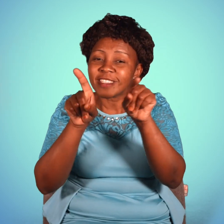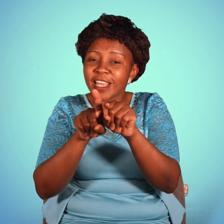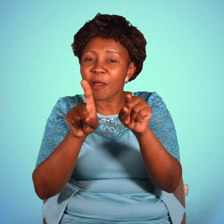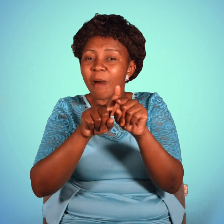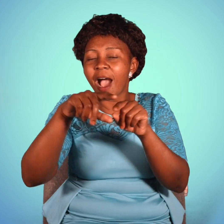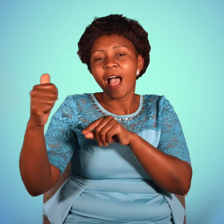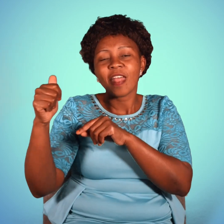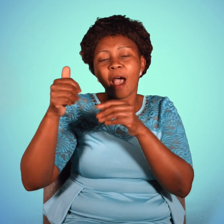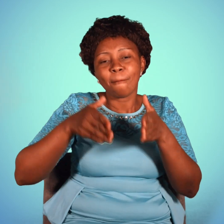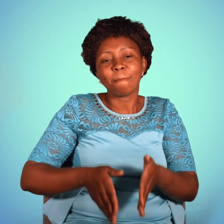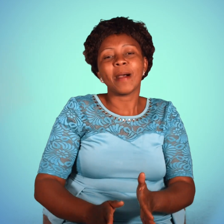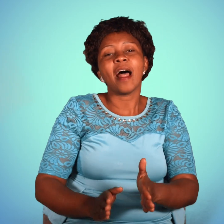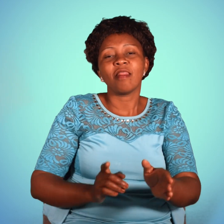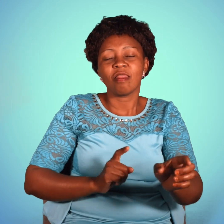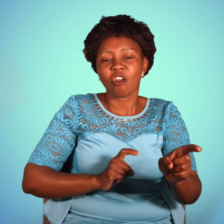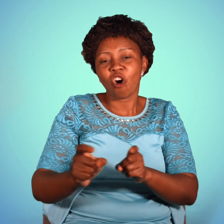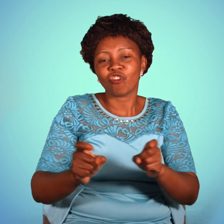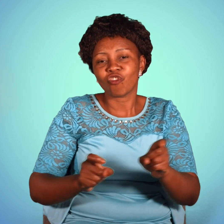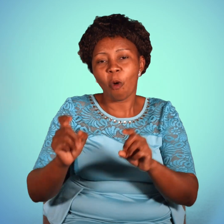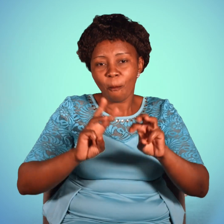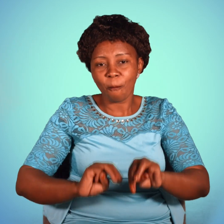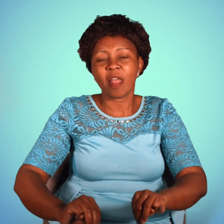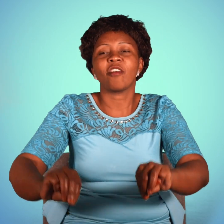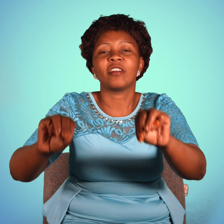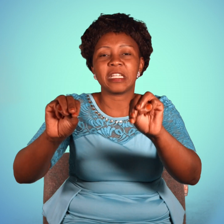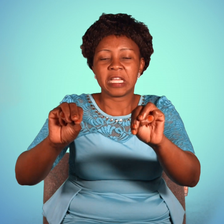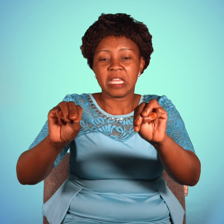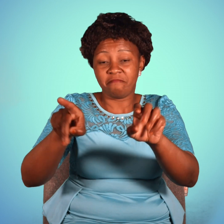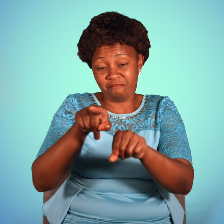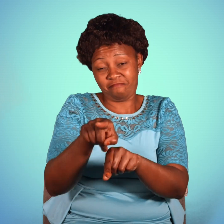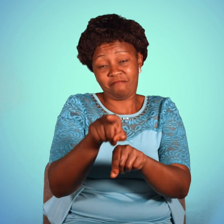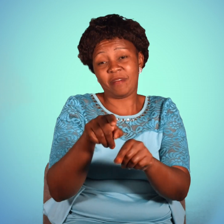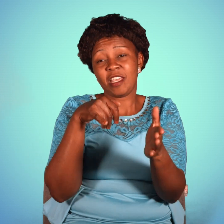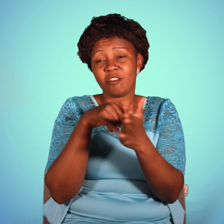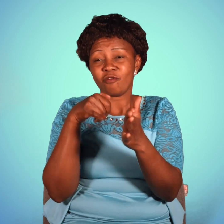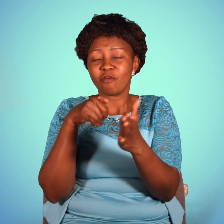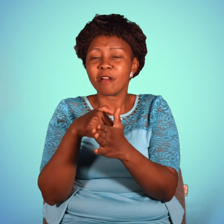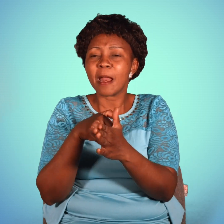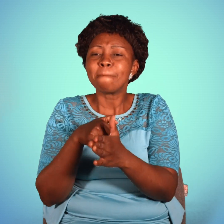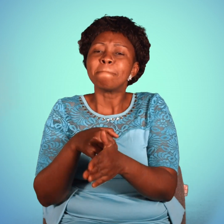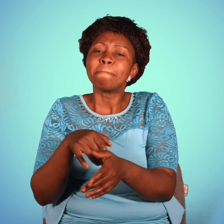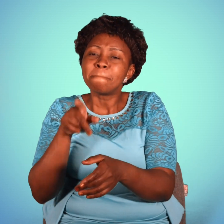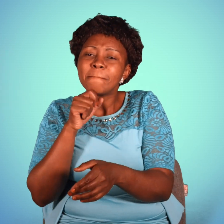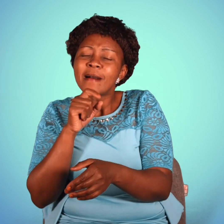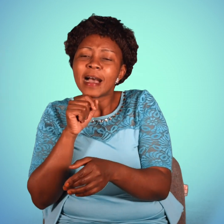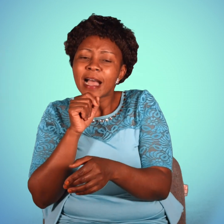Withdrawal is also another birth control method that involves a man pulling out his penis out of a